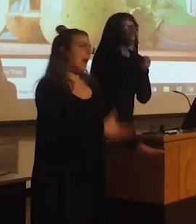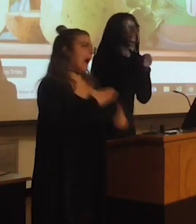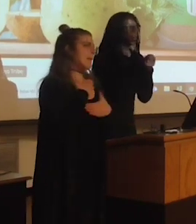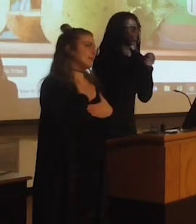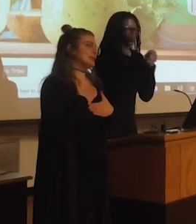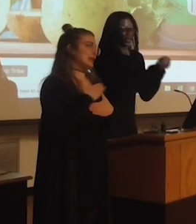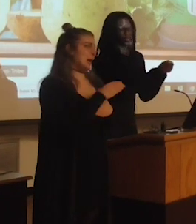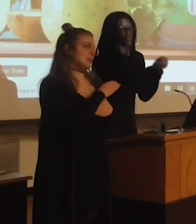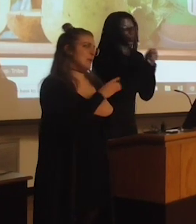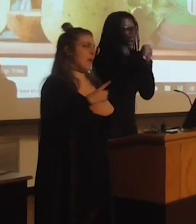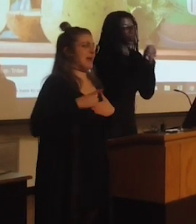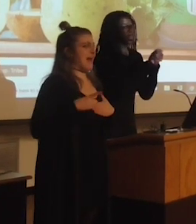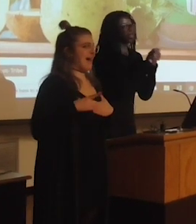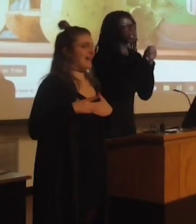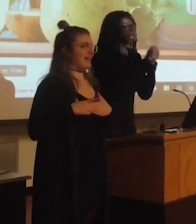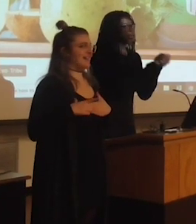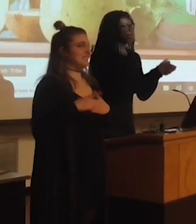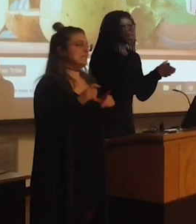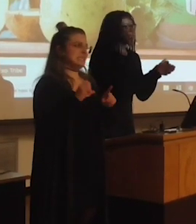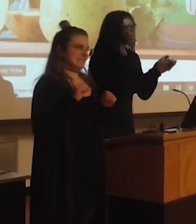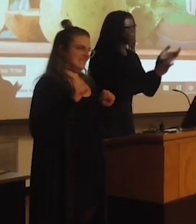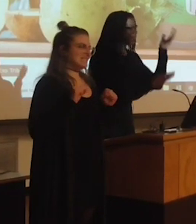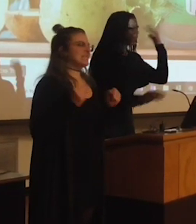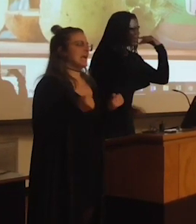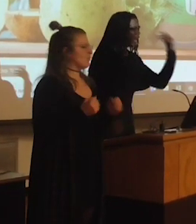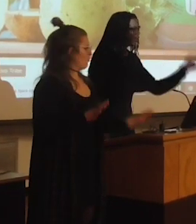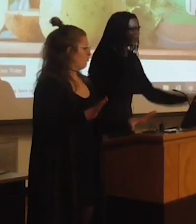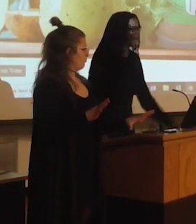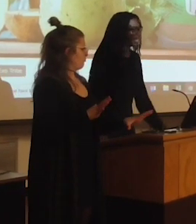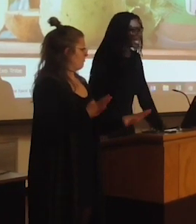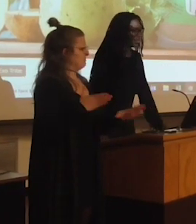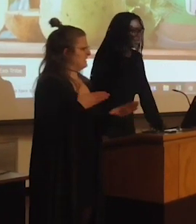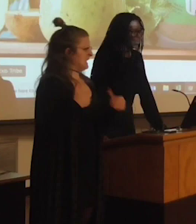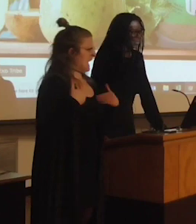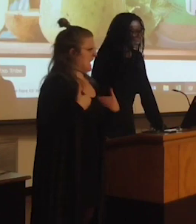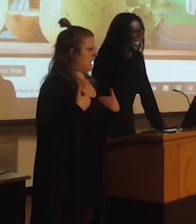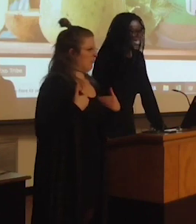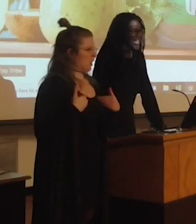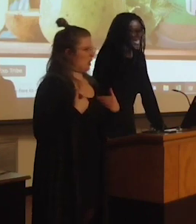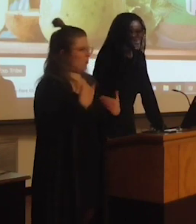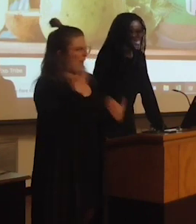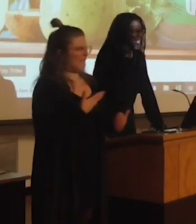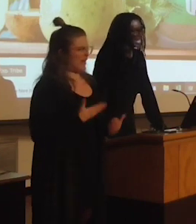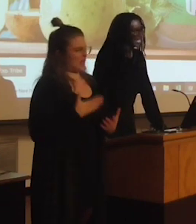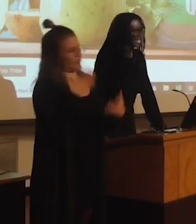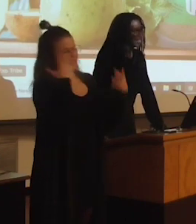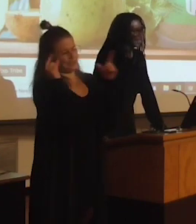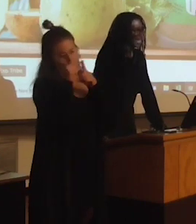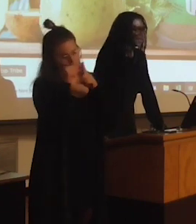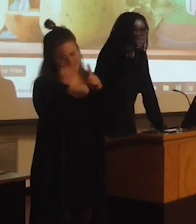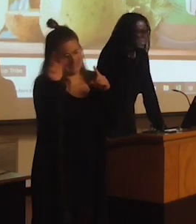appreciate Cornell Society or Animal Rights, Animal Welfare, I can't even,